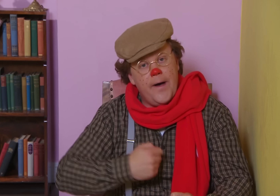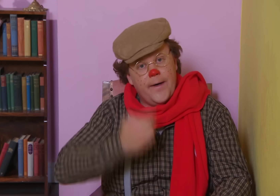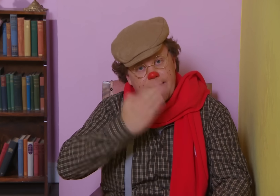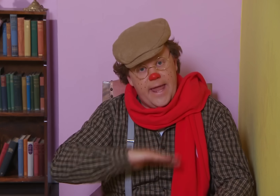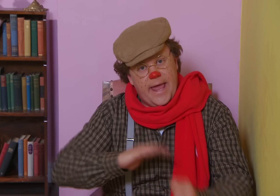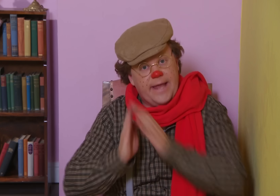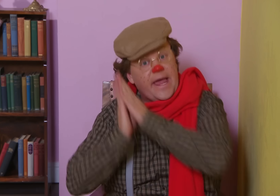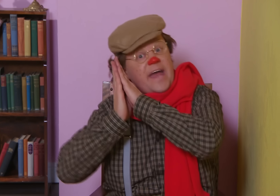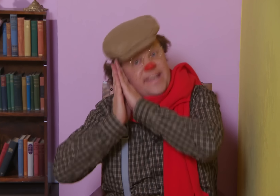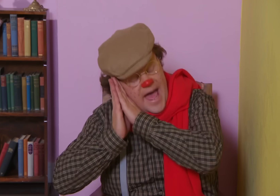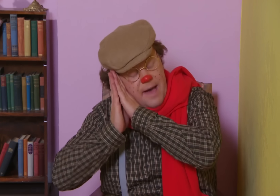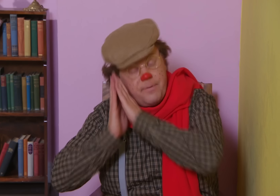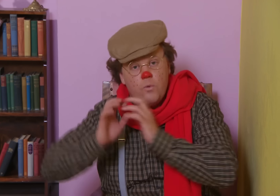I need a nap!